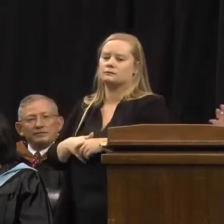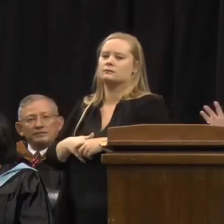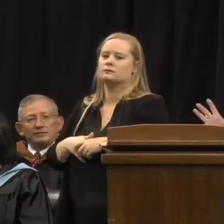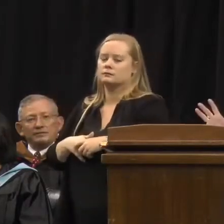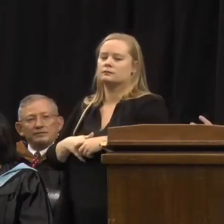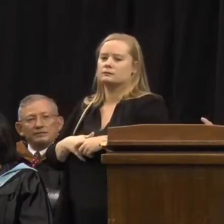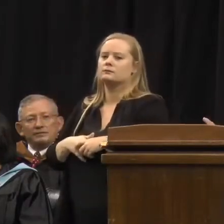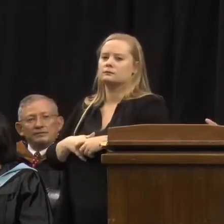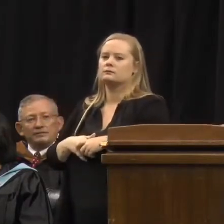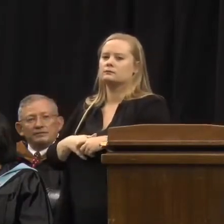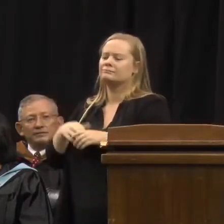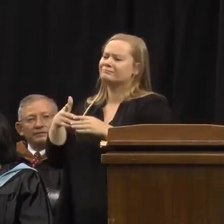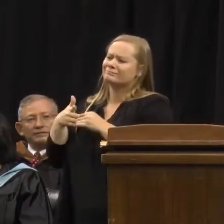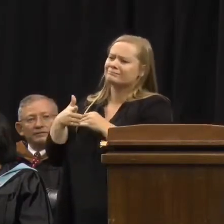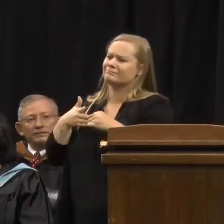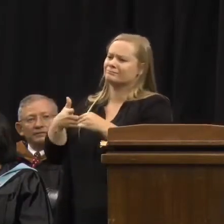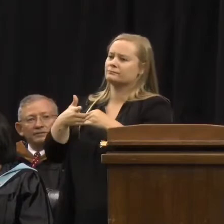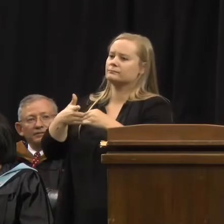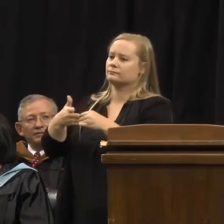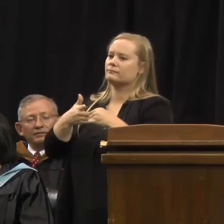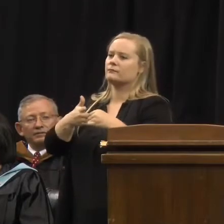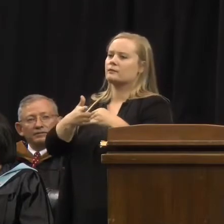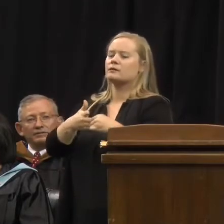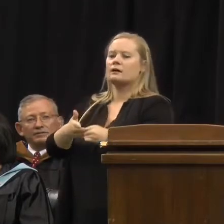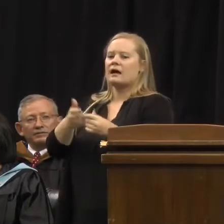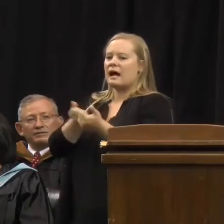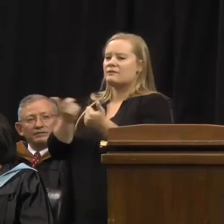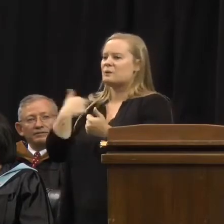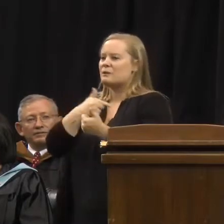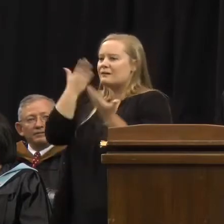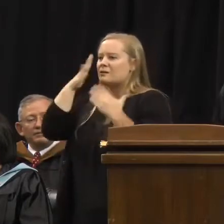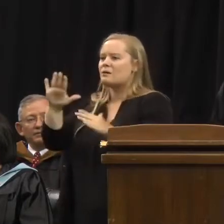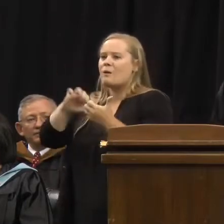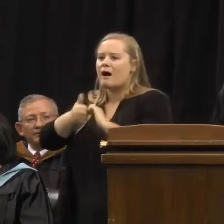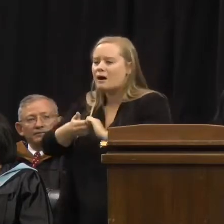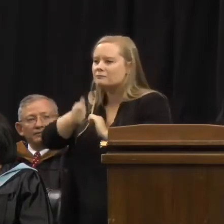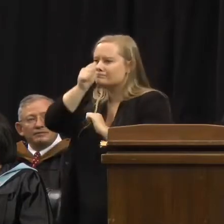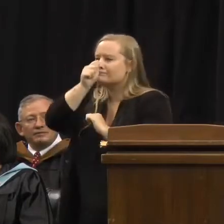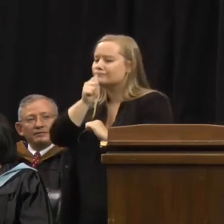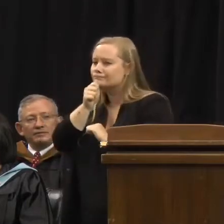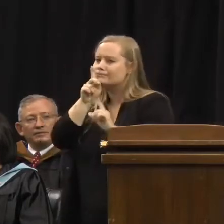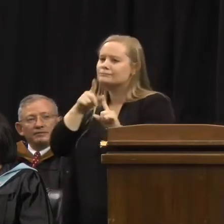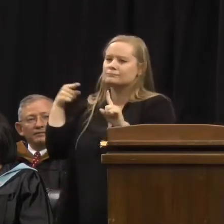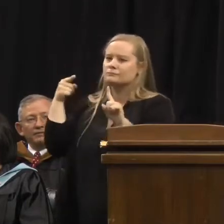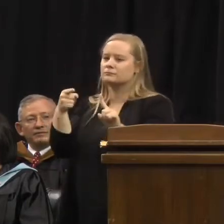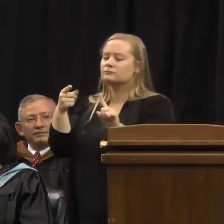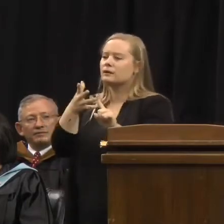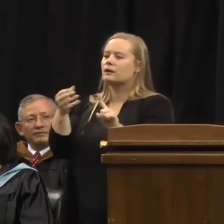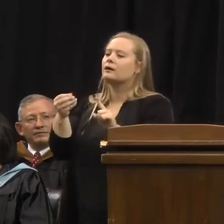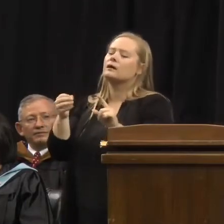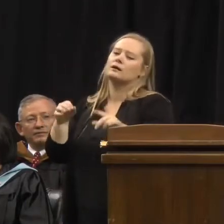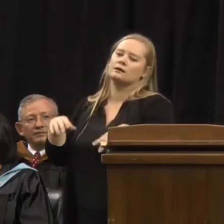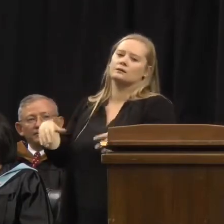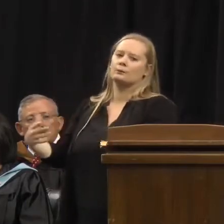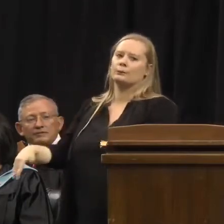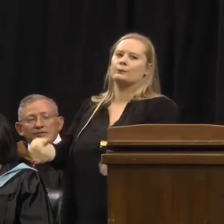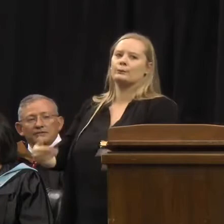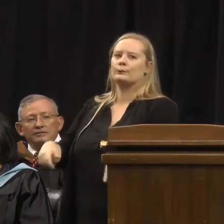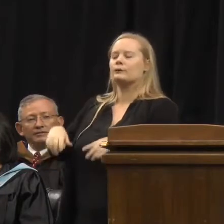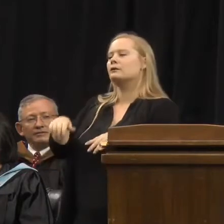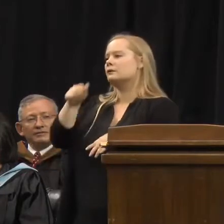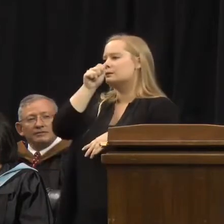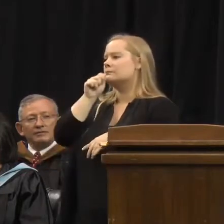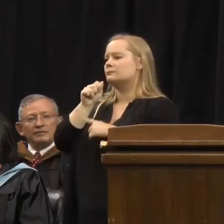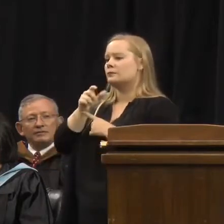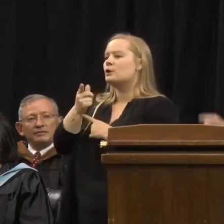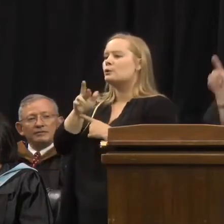who navigated all the uncharted waters with tenacity, determination, and plain old grit.